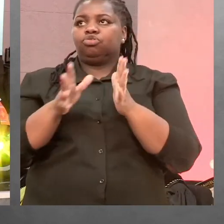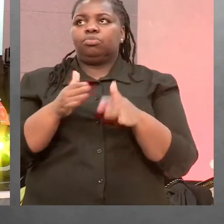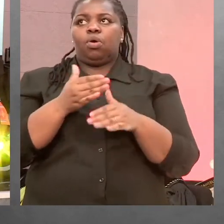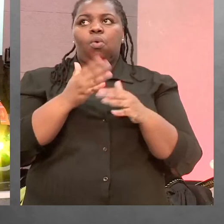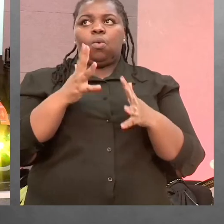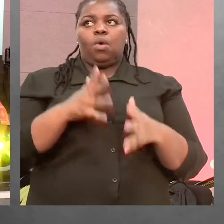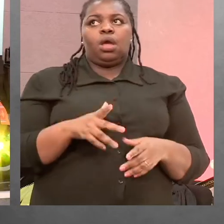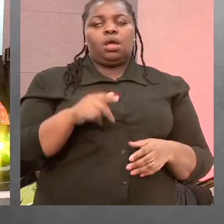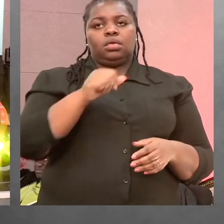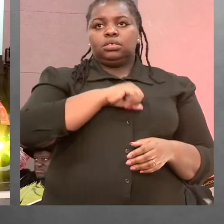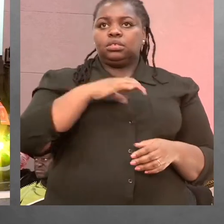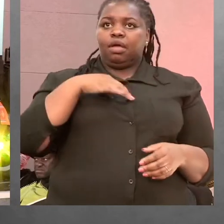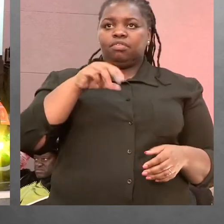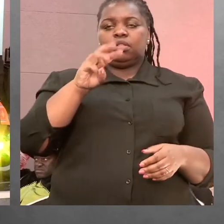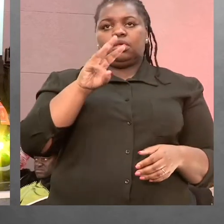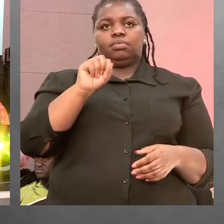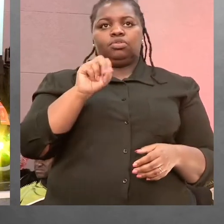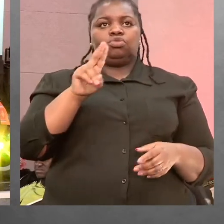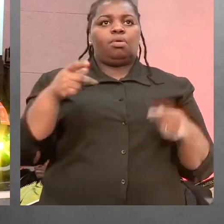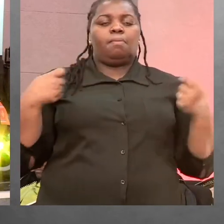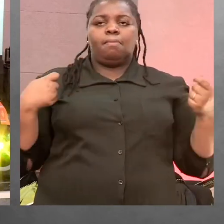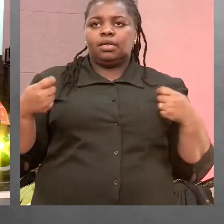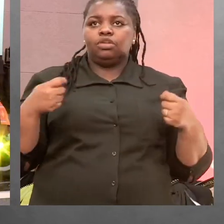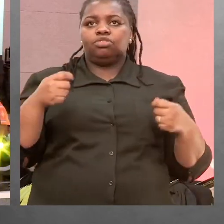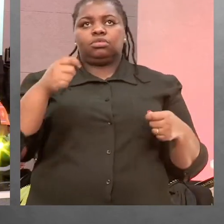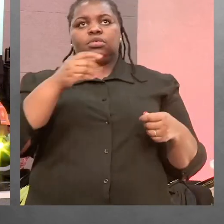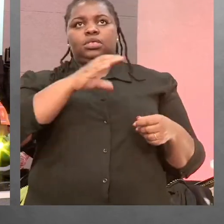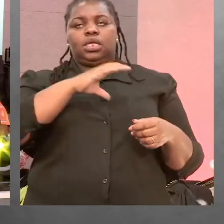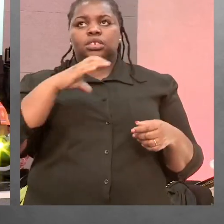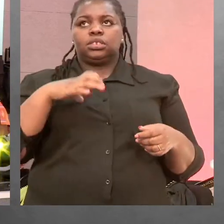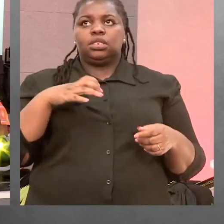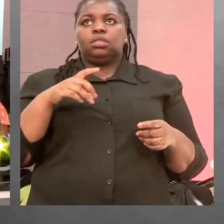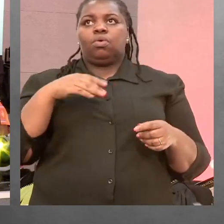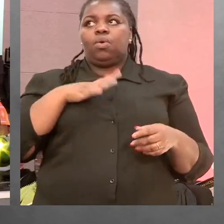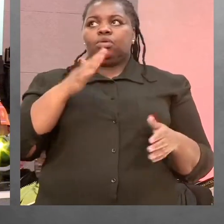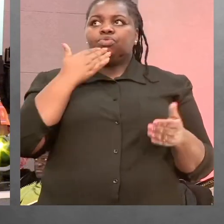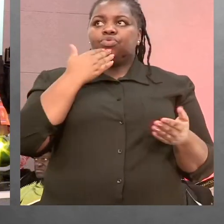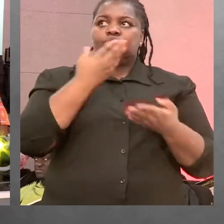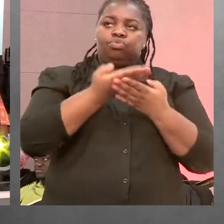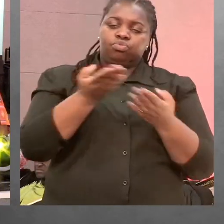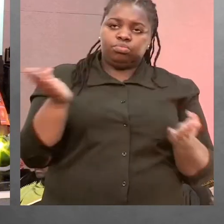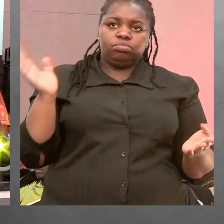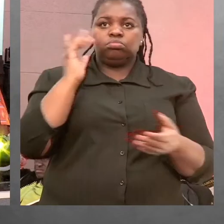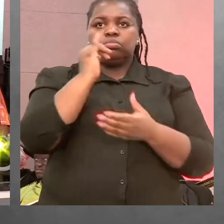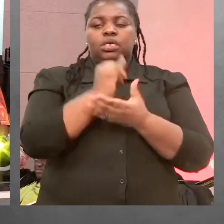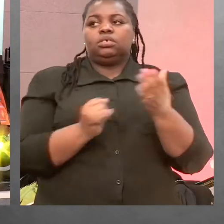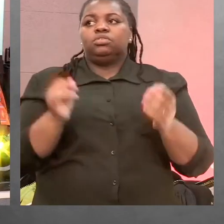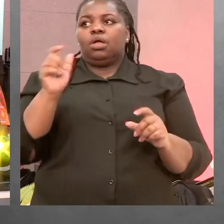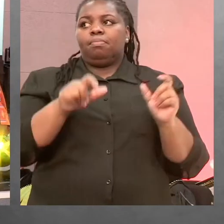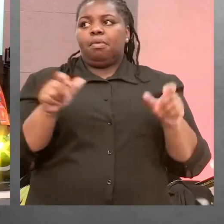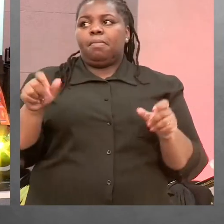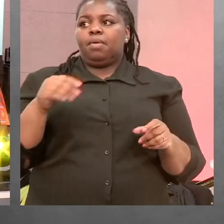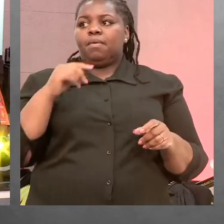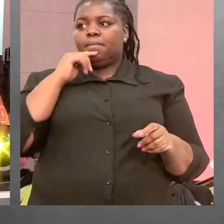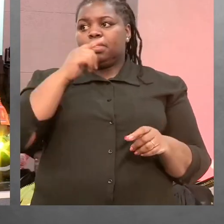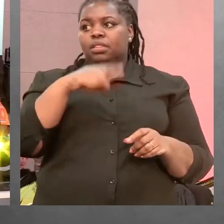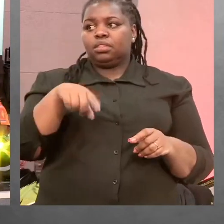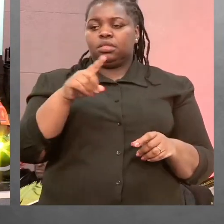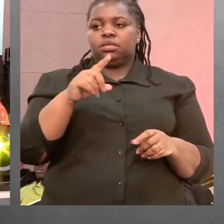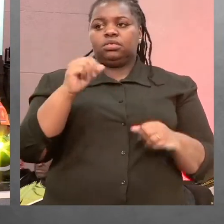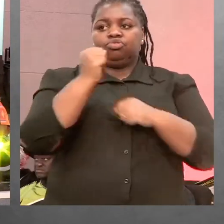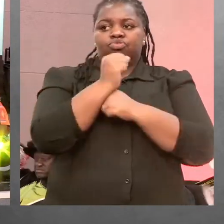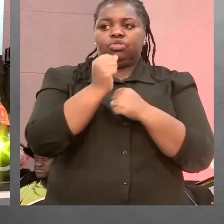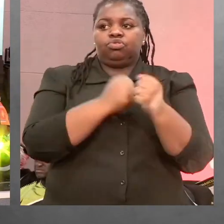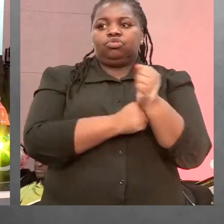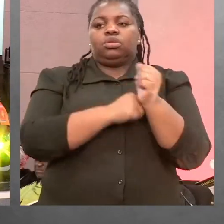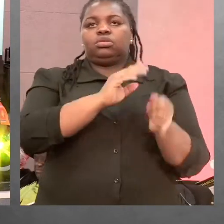of WSU, management, and council, and we should like to thank all of those individuals. These individuals and structures